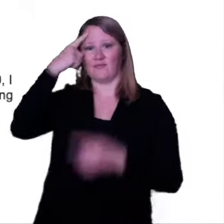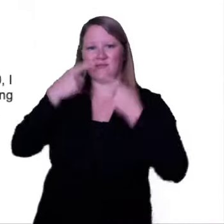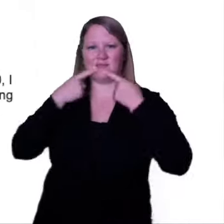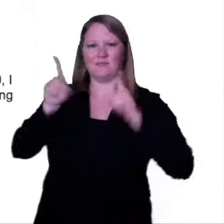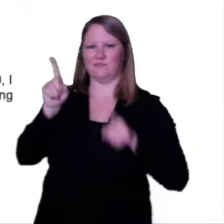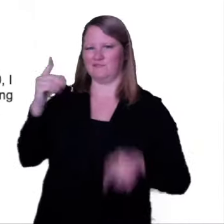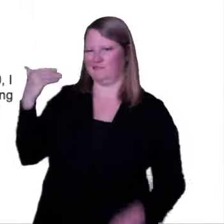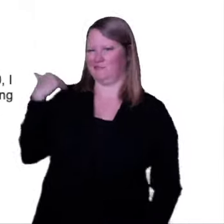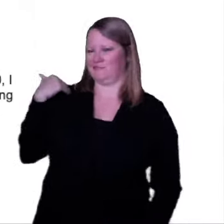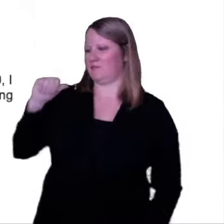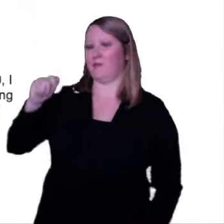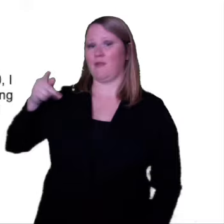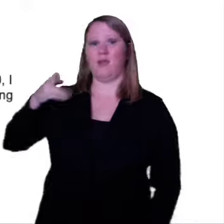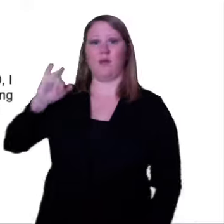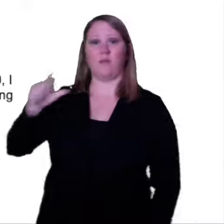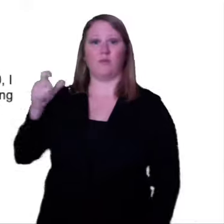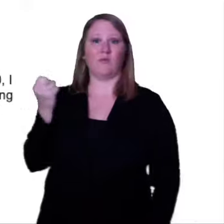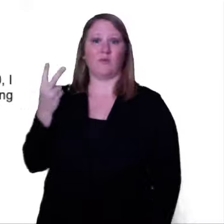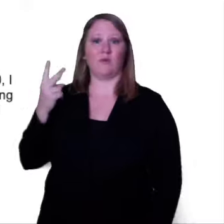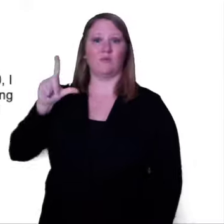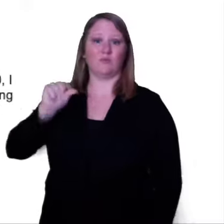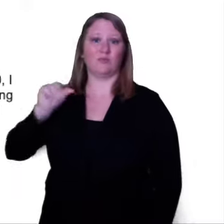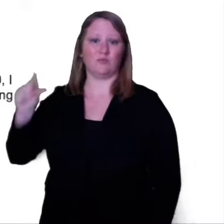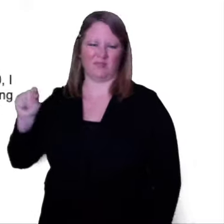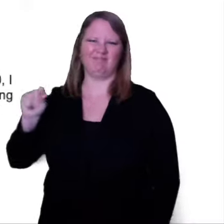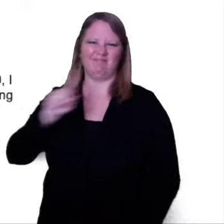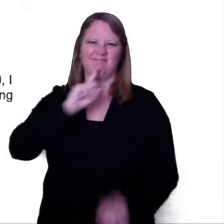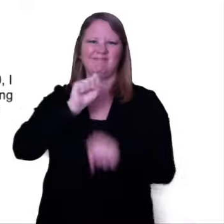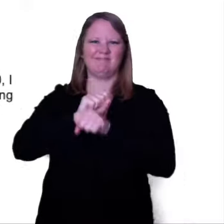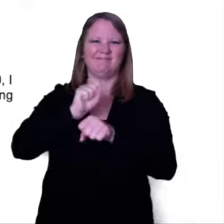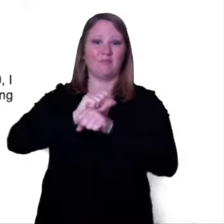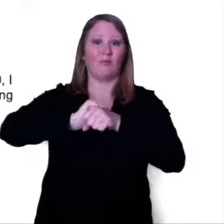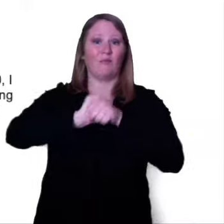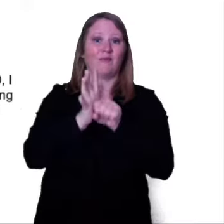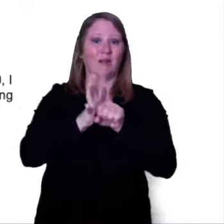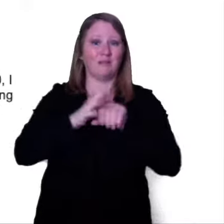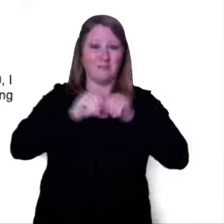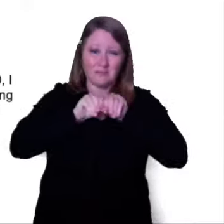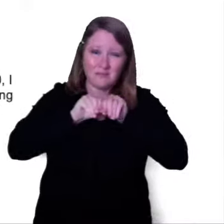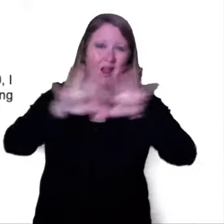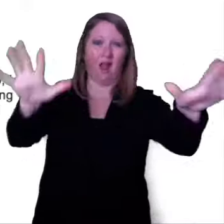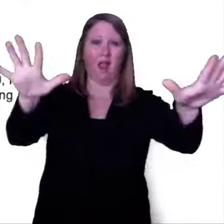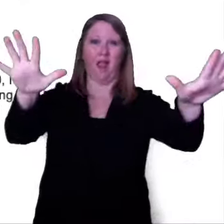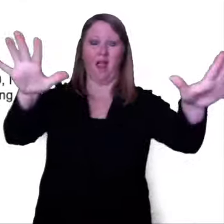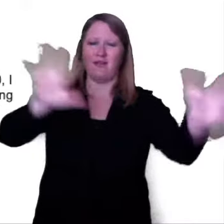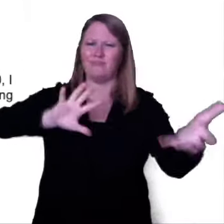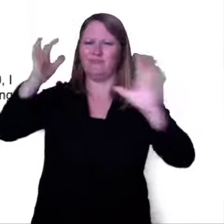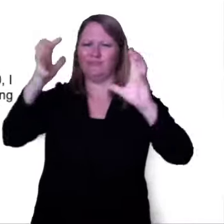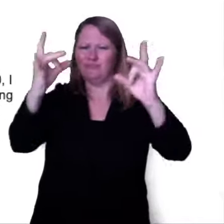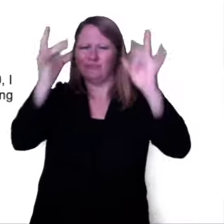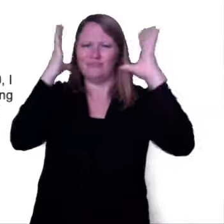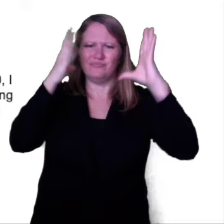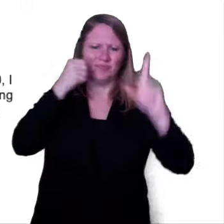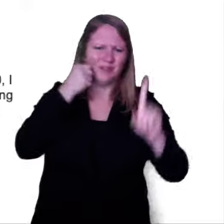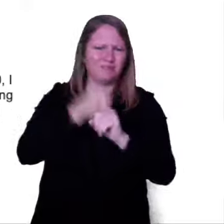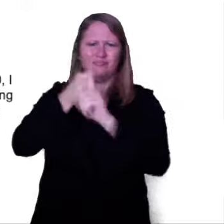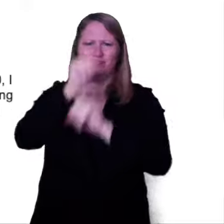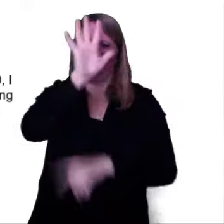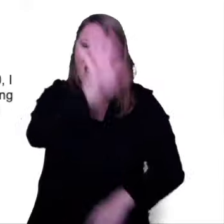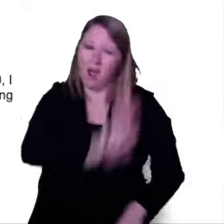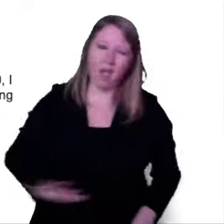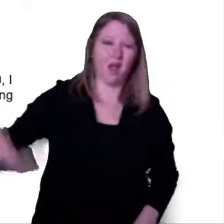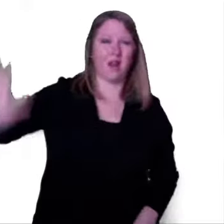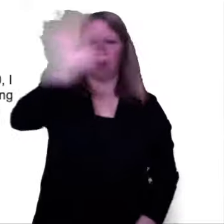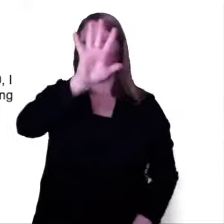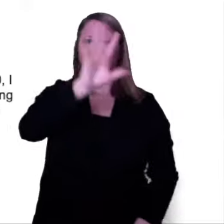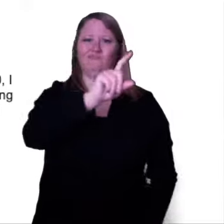whereas on April 12, 2020, I issued a proclamation renewing the disaster declaration for all